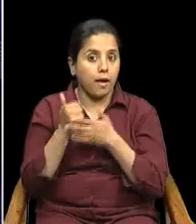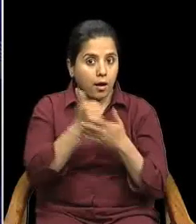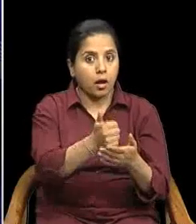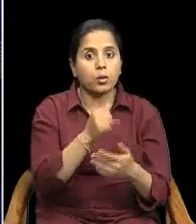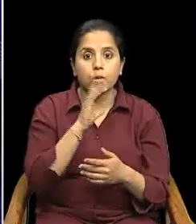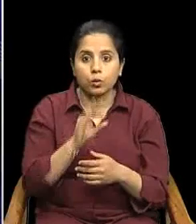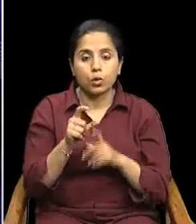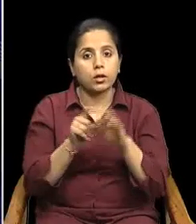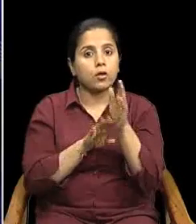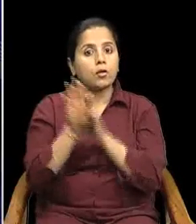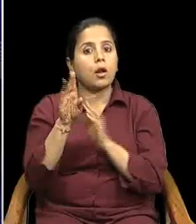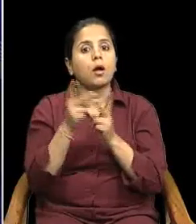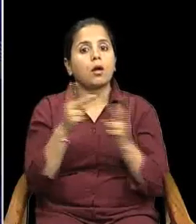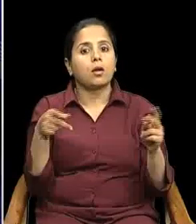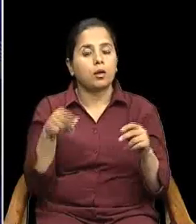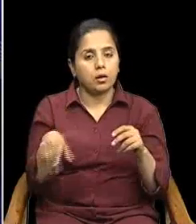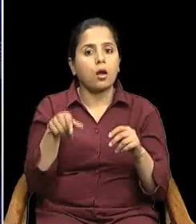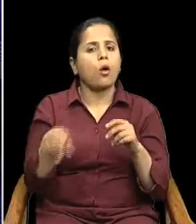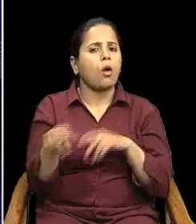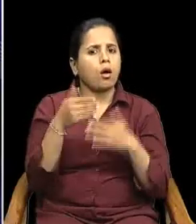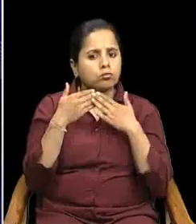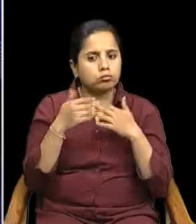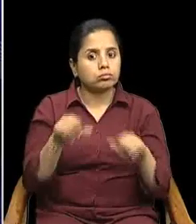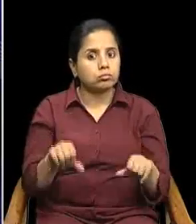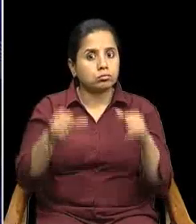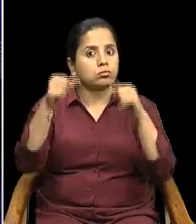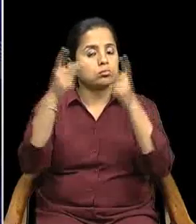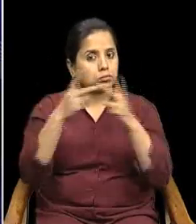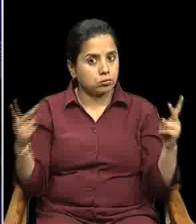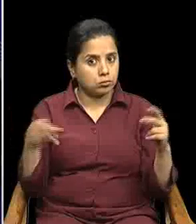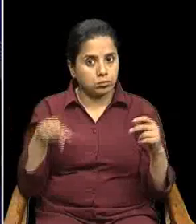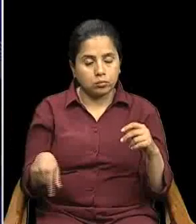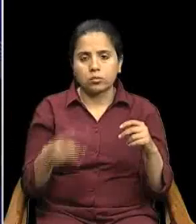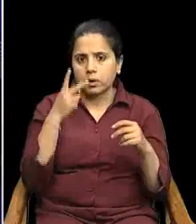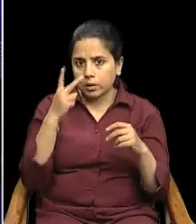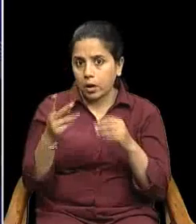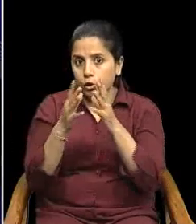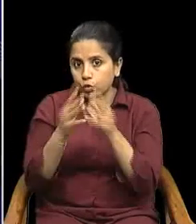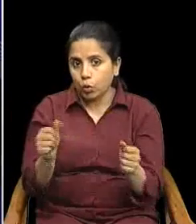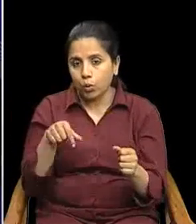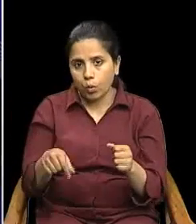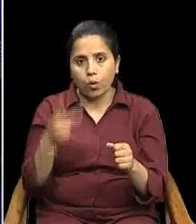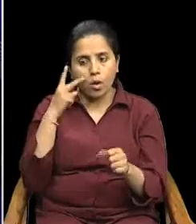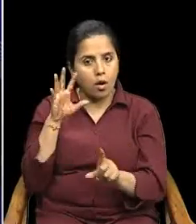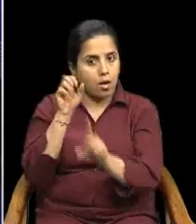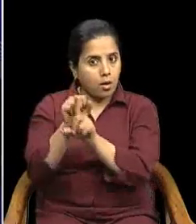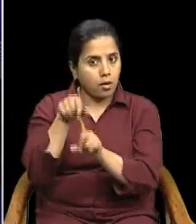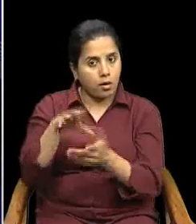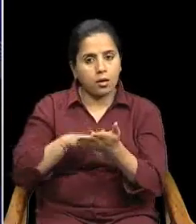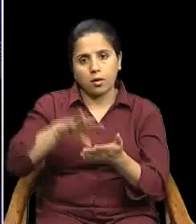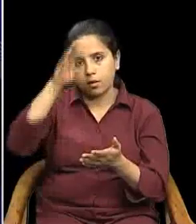to develop the specific graduate outcomes by addressing the identified